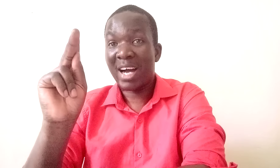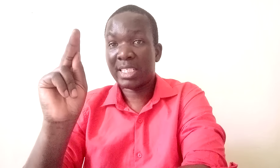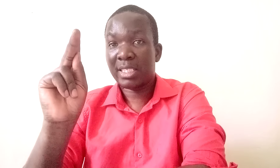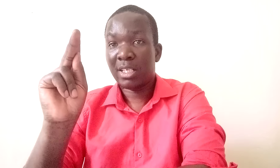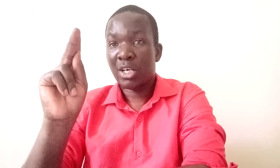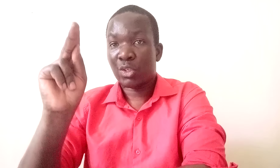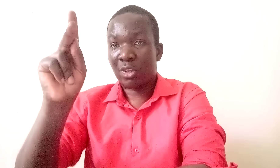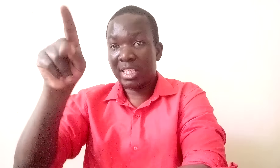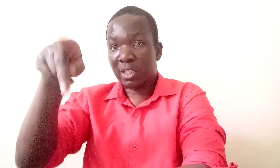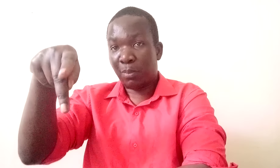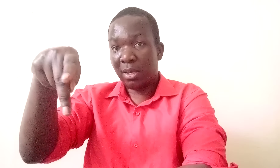invert. So this is P.